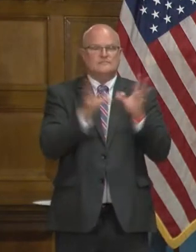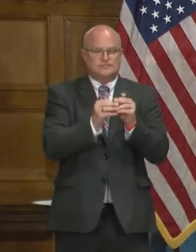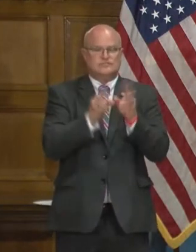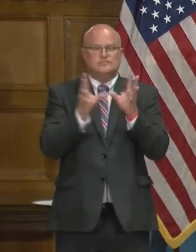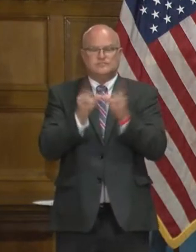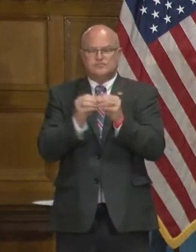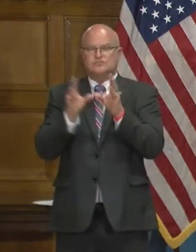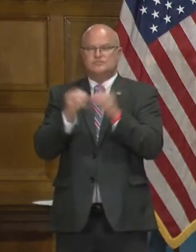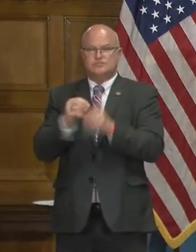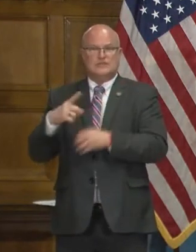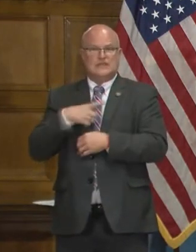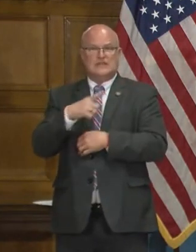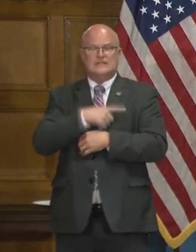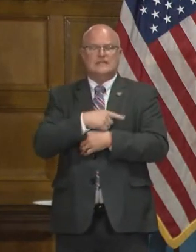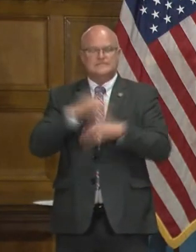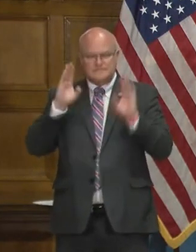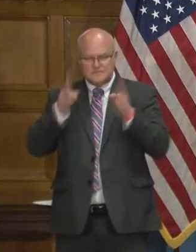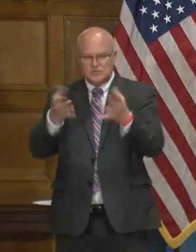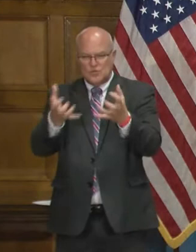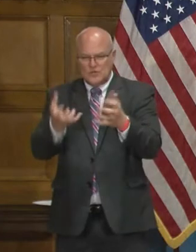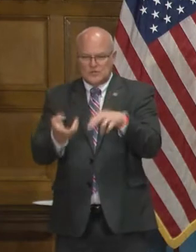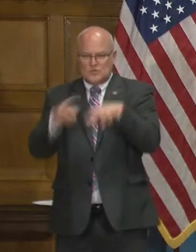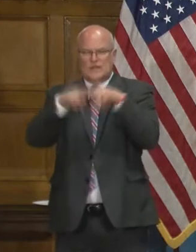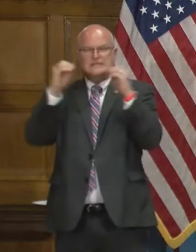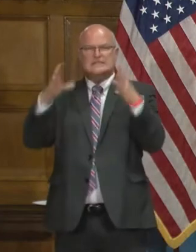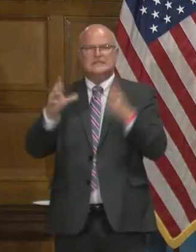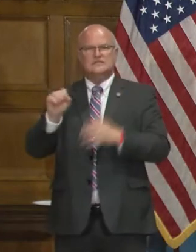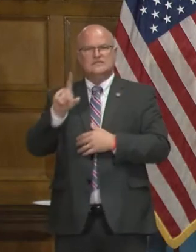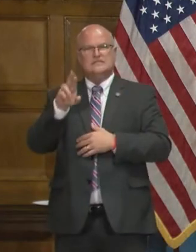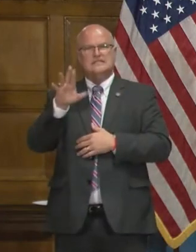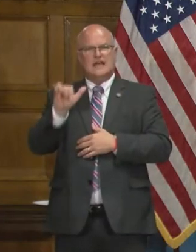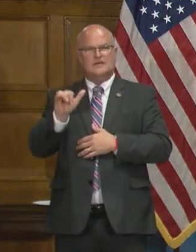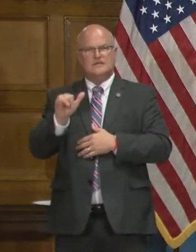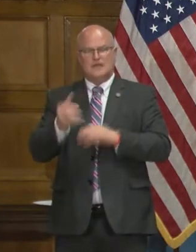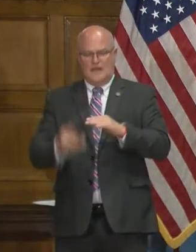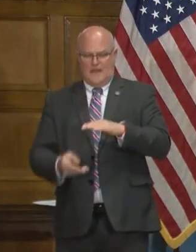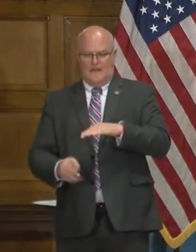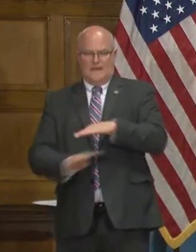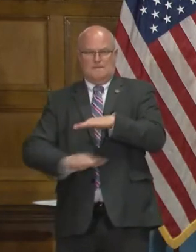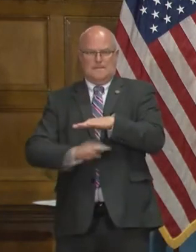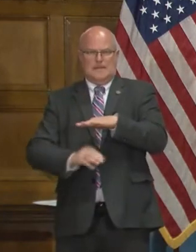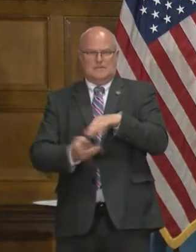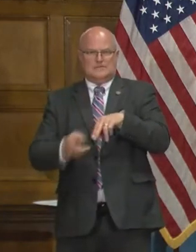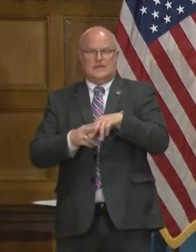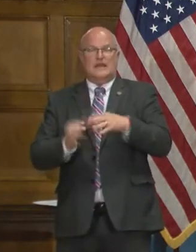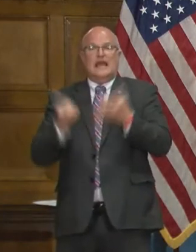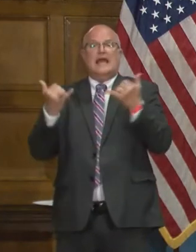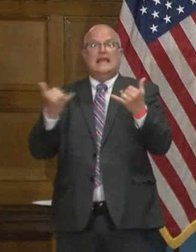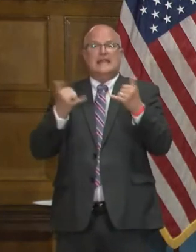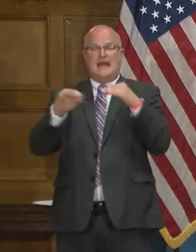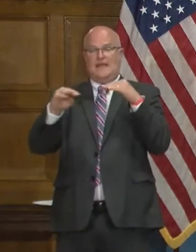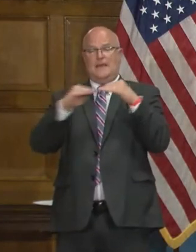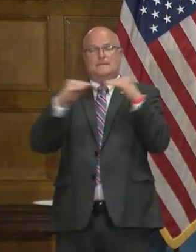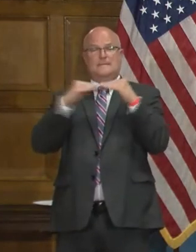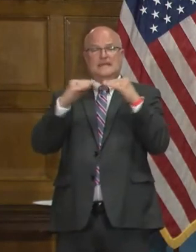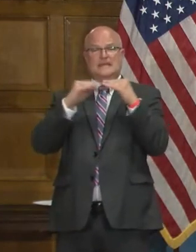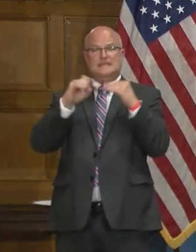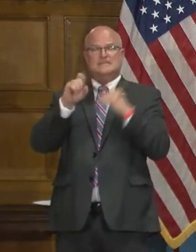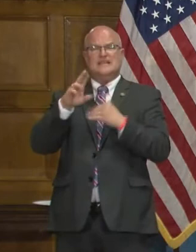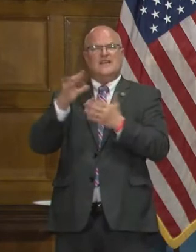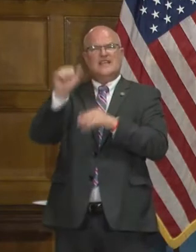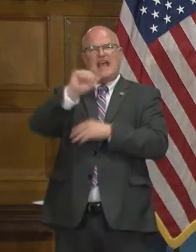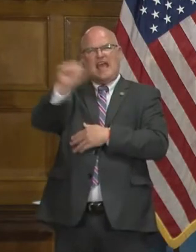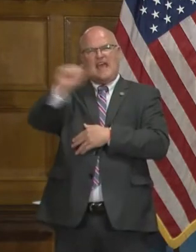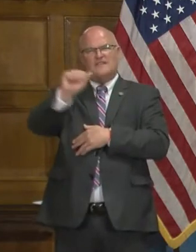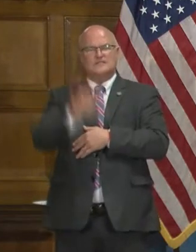had a focus on raising teacher salaries, raising the minimum salaries, and now raising that median salary, the average